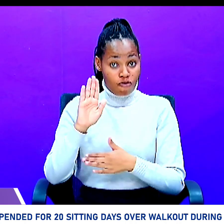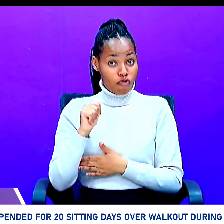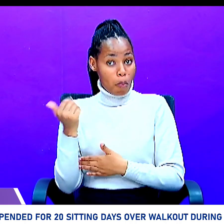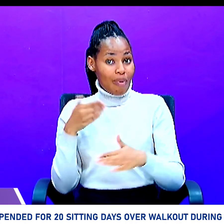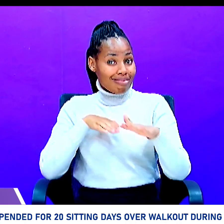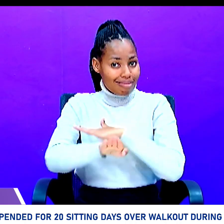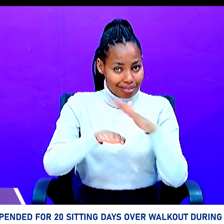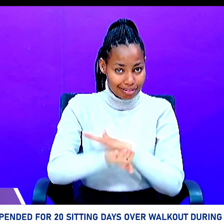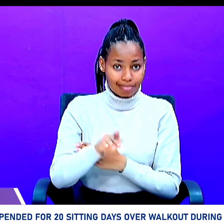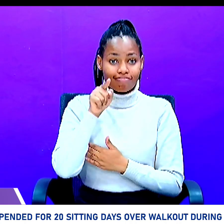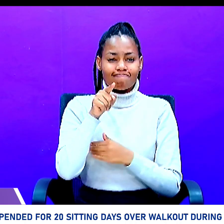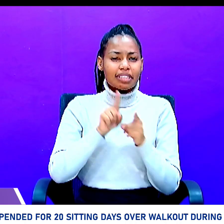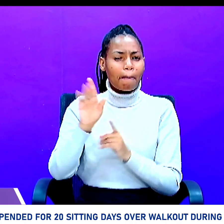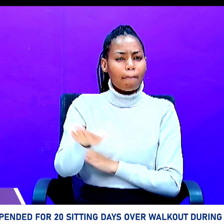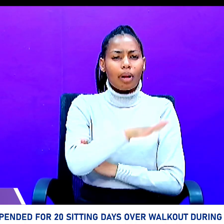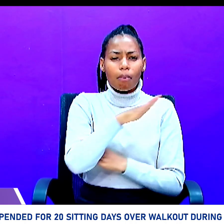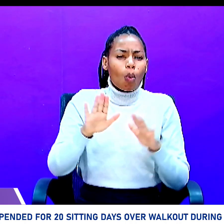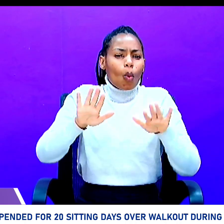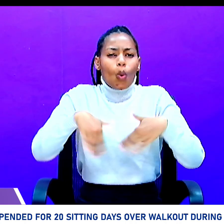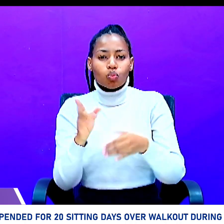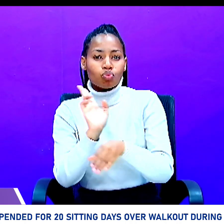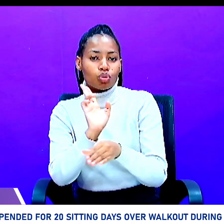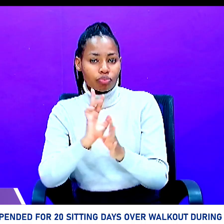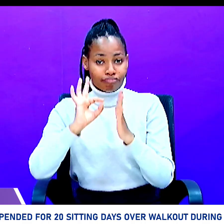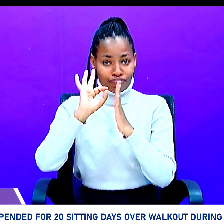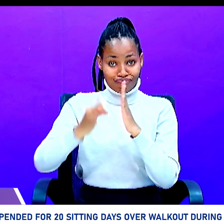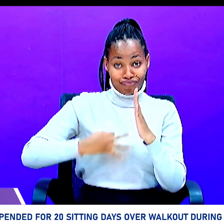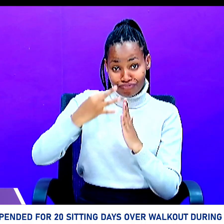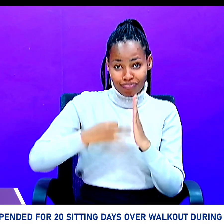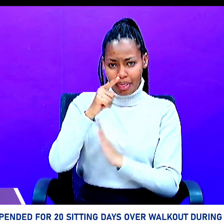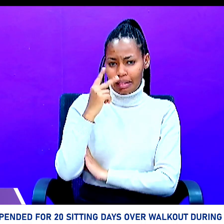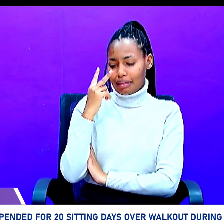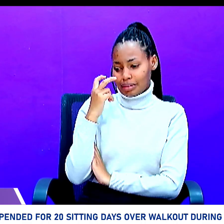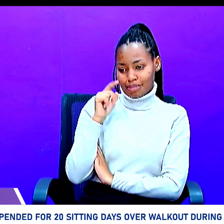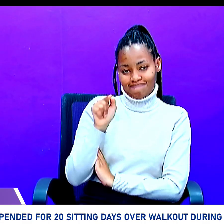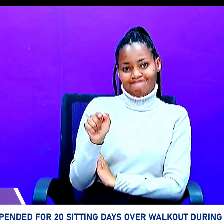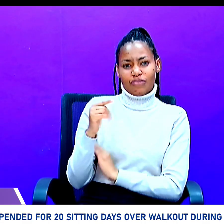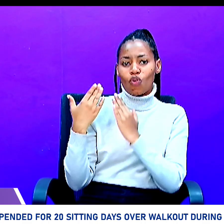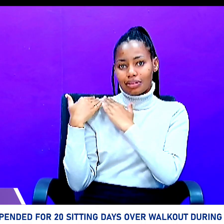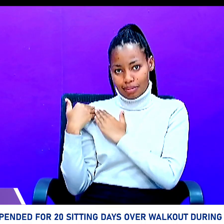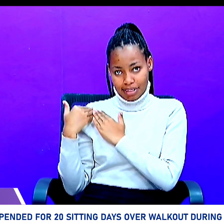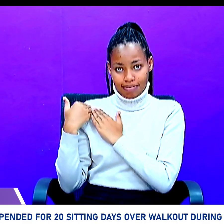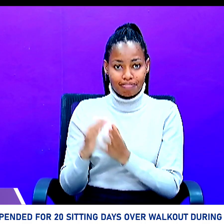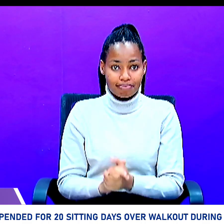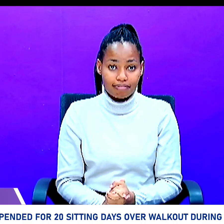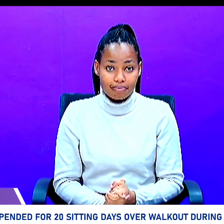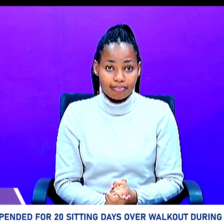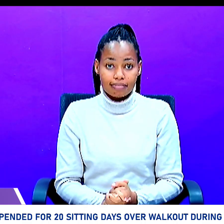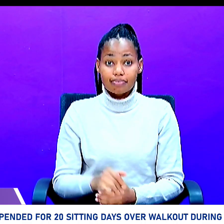barring her from entering the precincts of Parliament or using its facility during